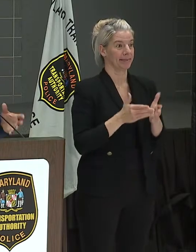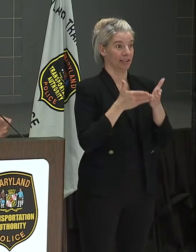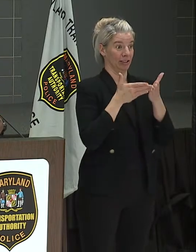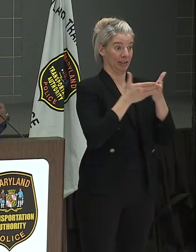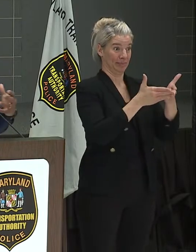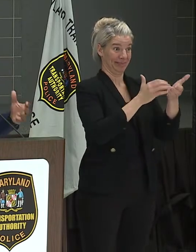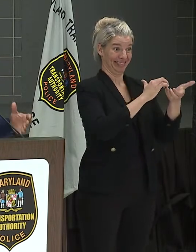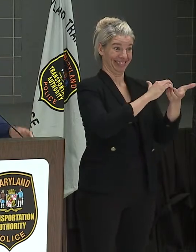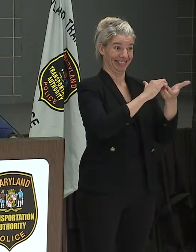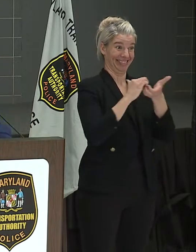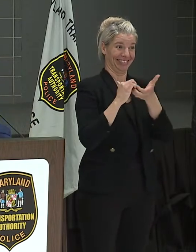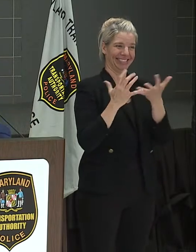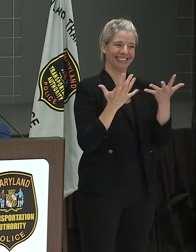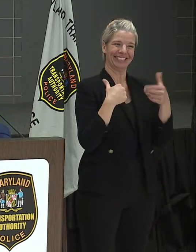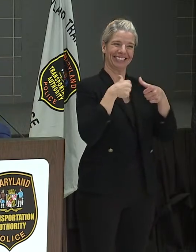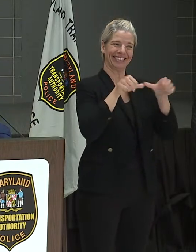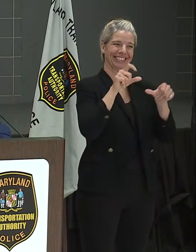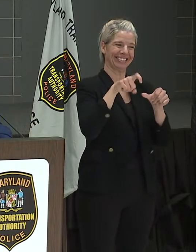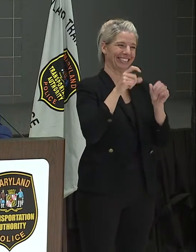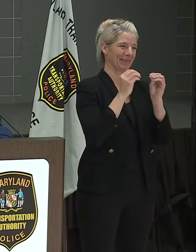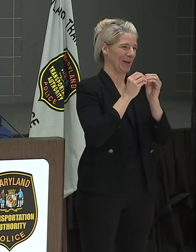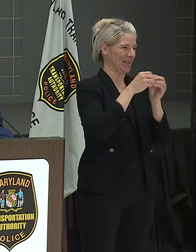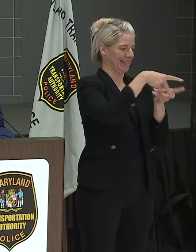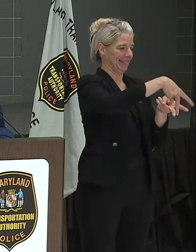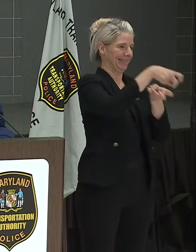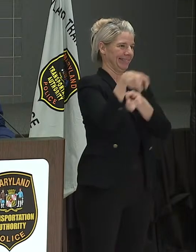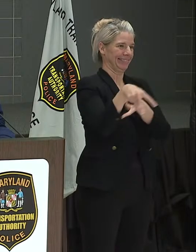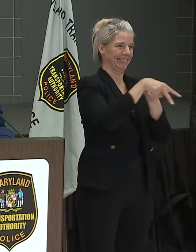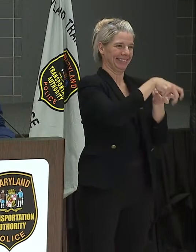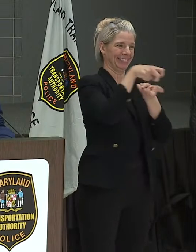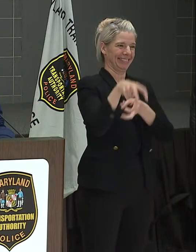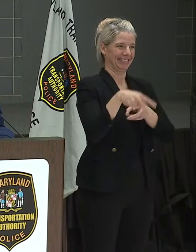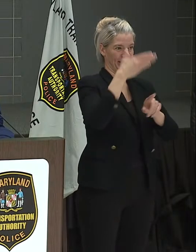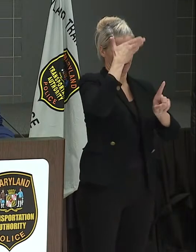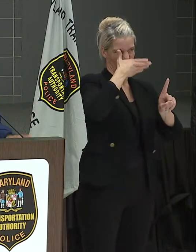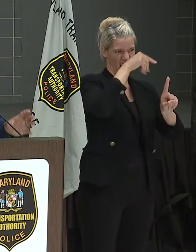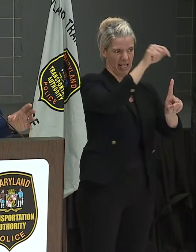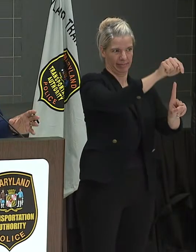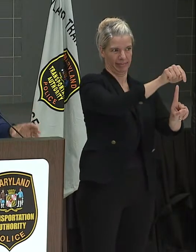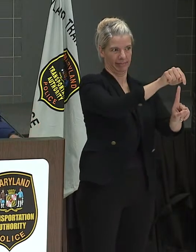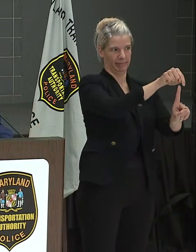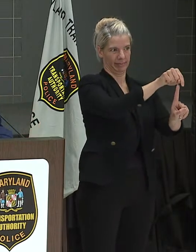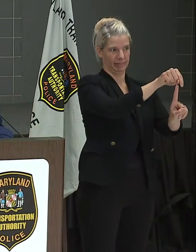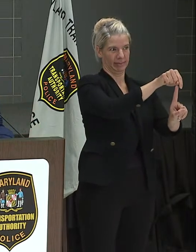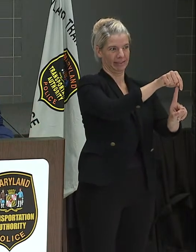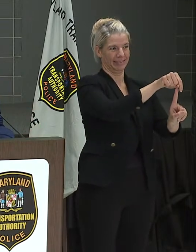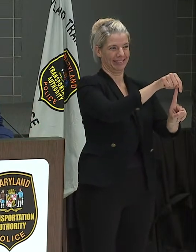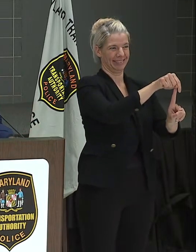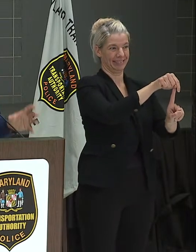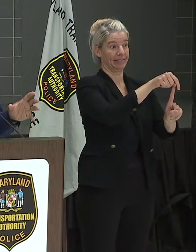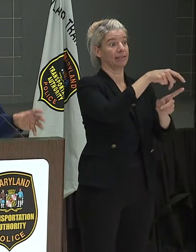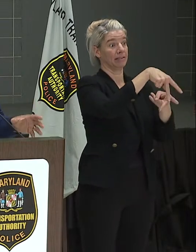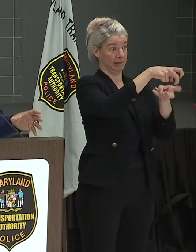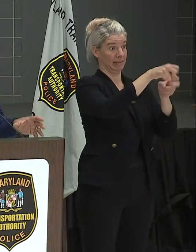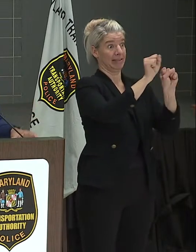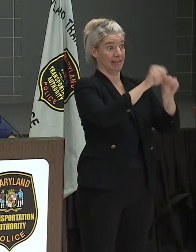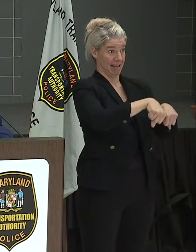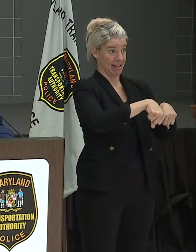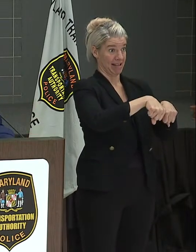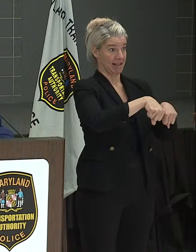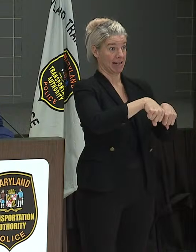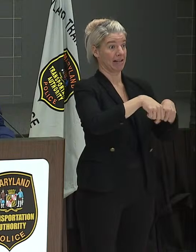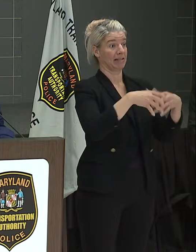remove containers and debris from the bow of the ship to allow us access to finally